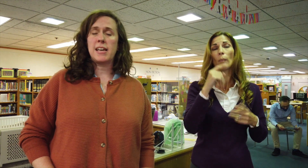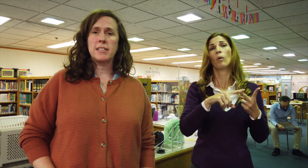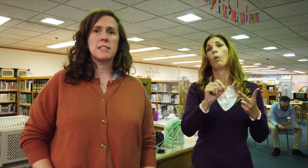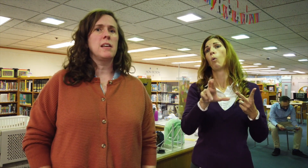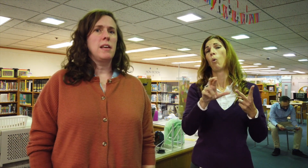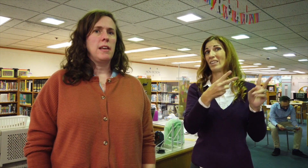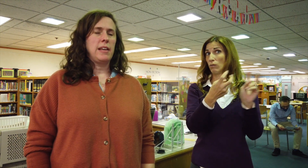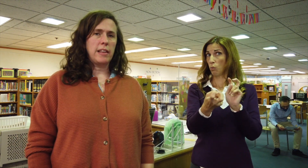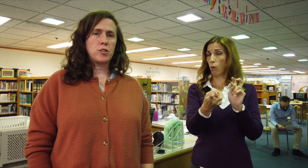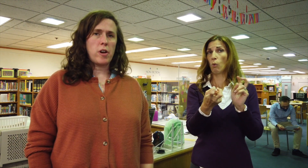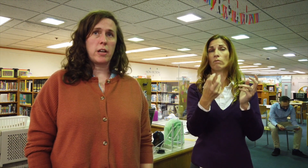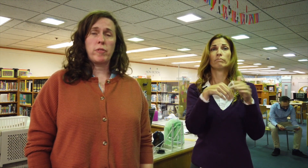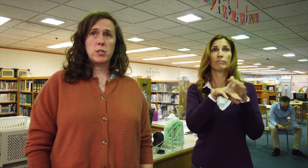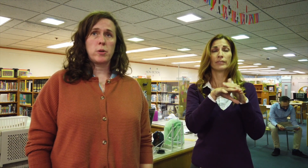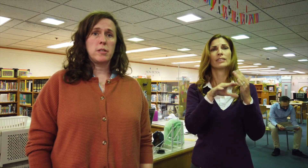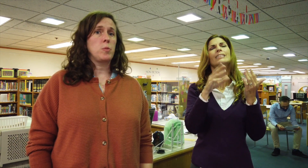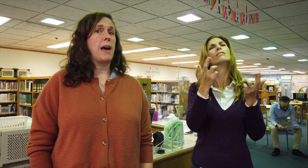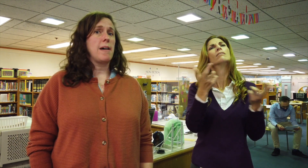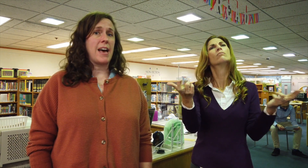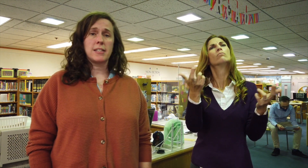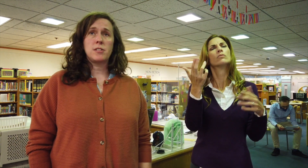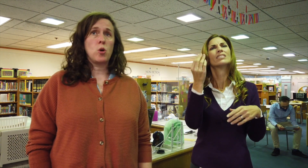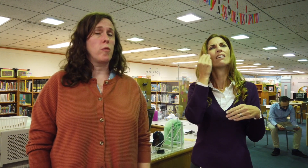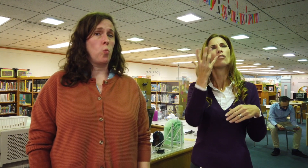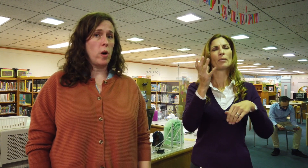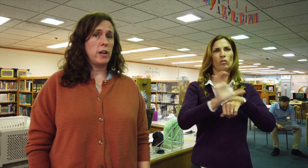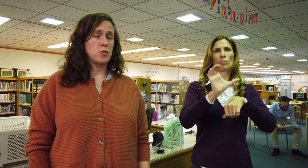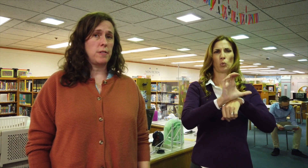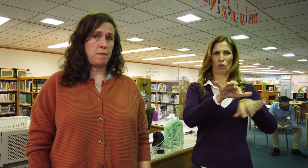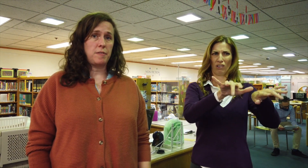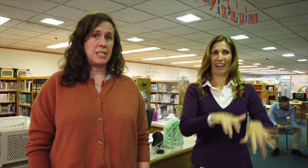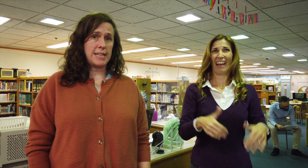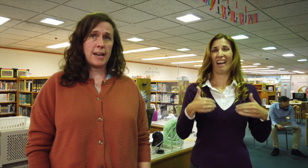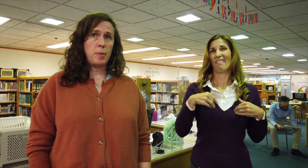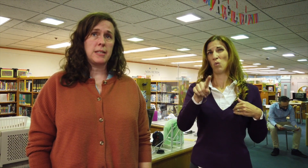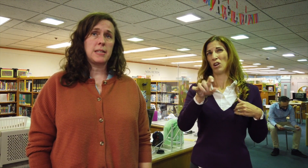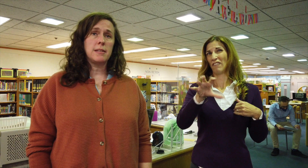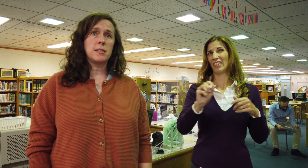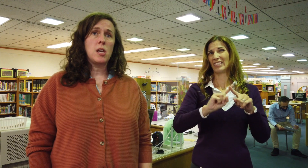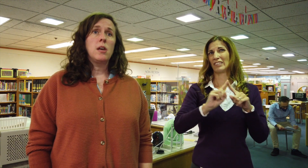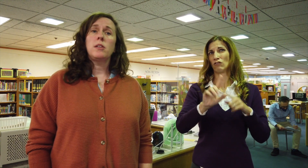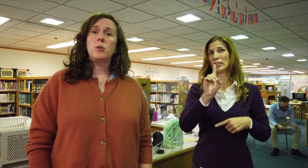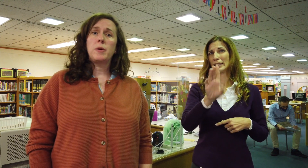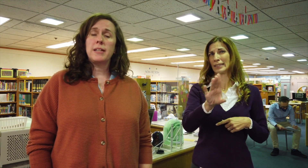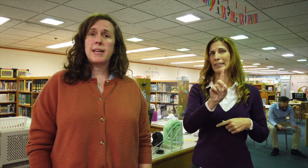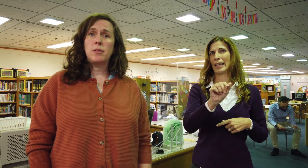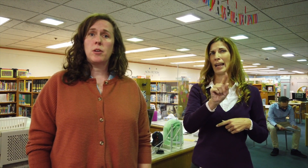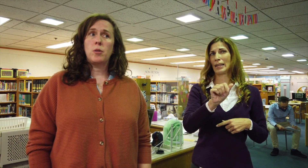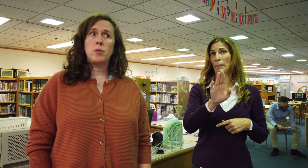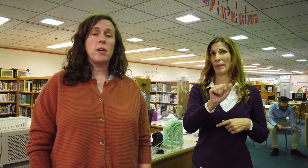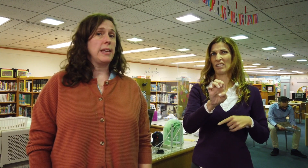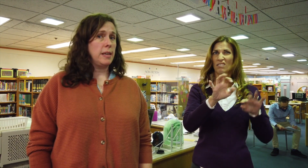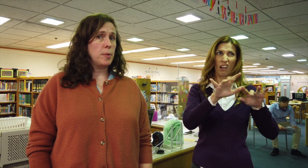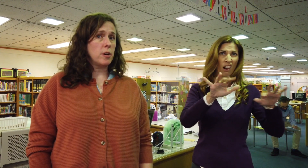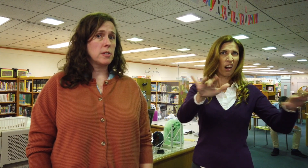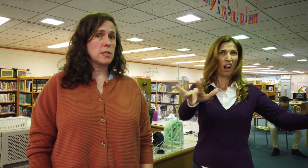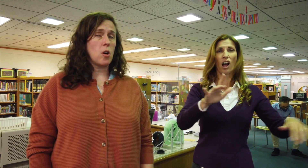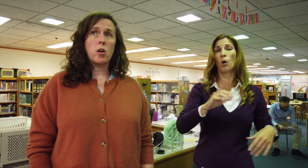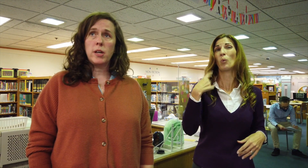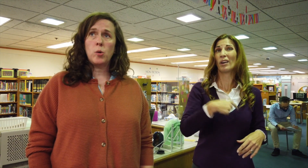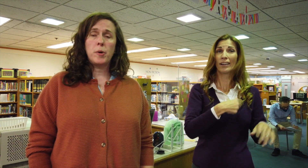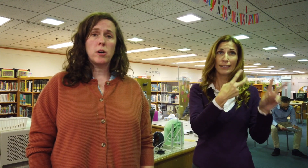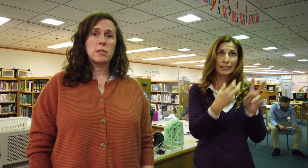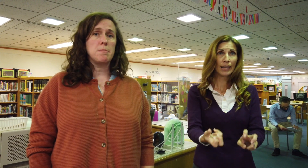can access electronic resources. We have access to over 150 databases. You can download